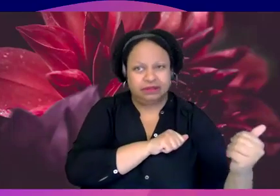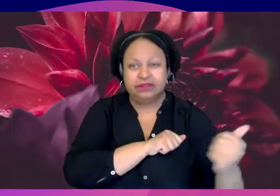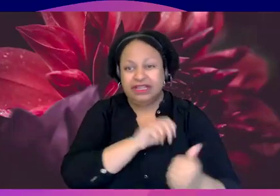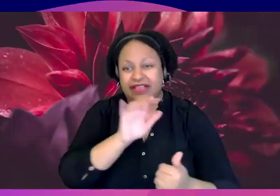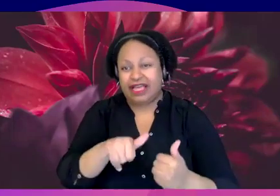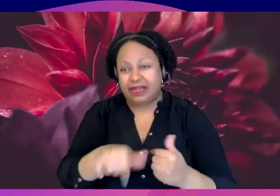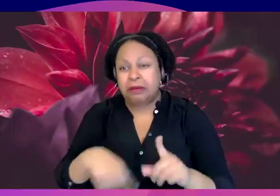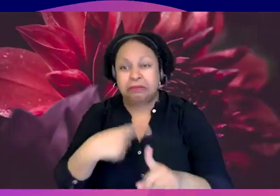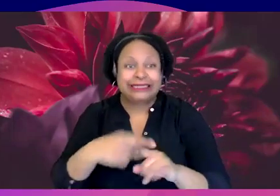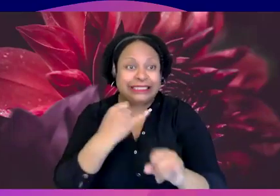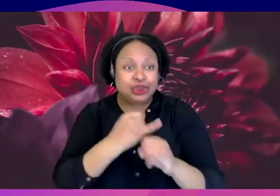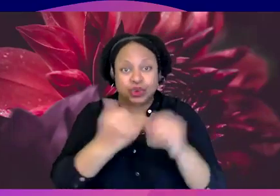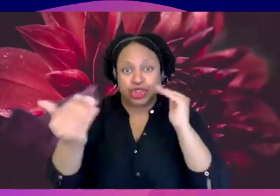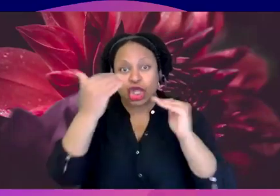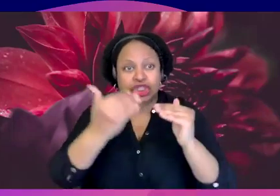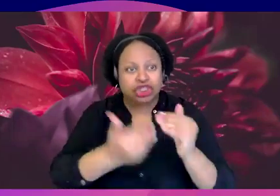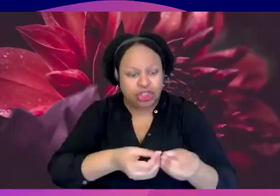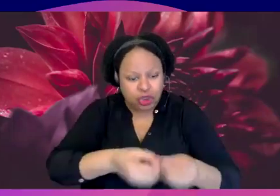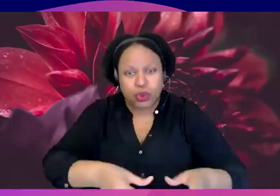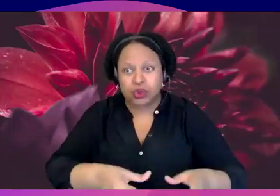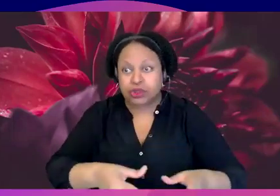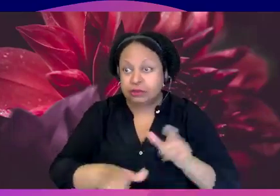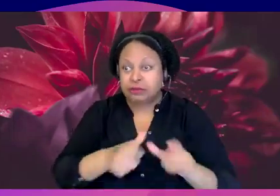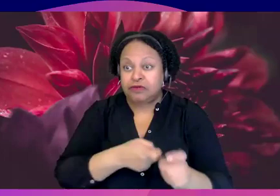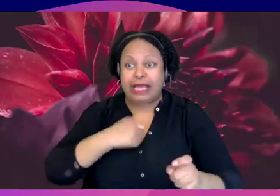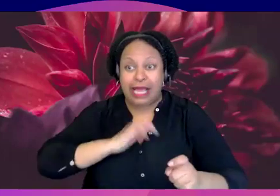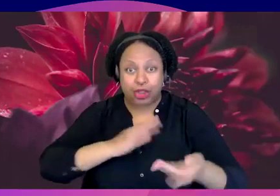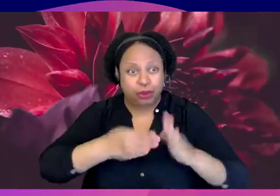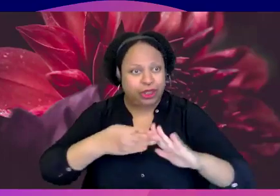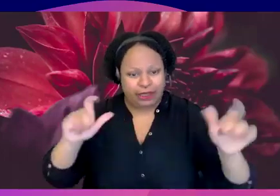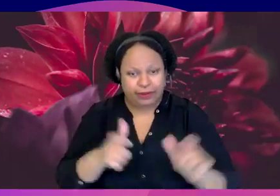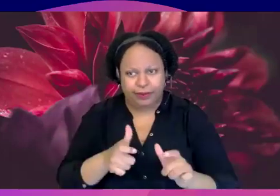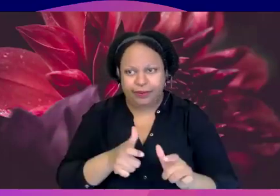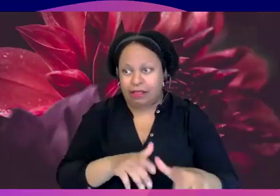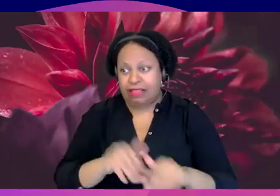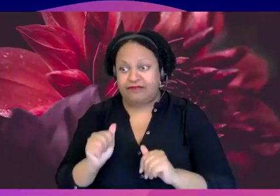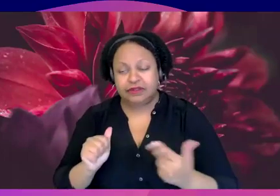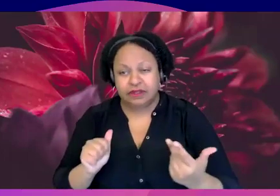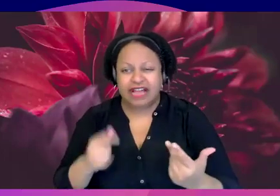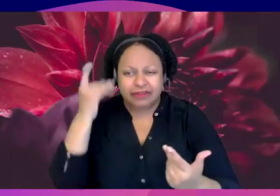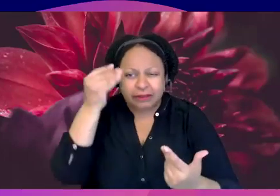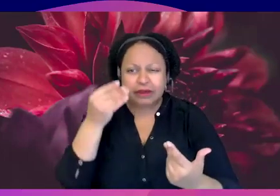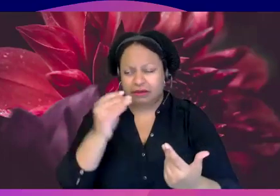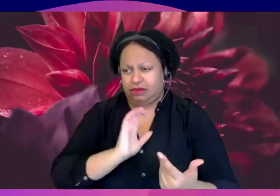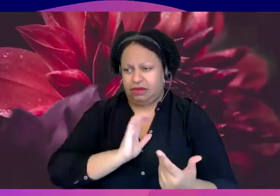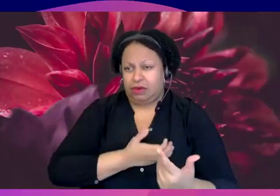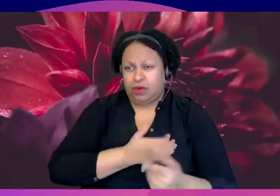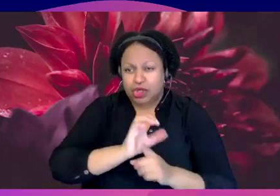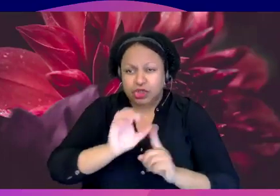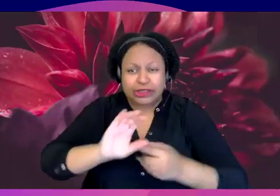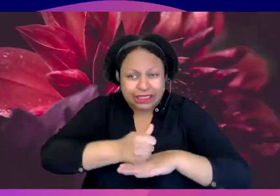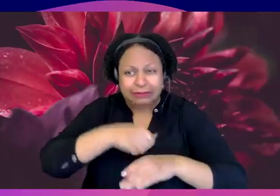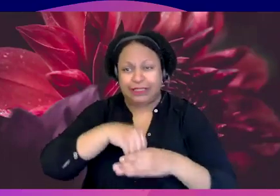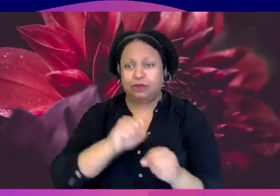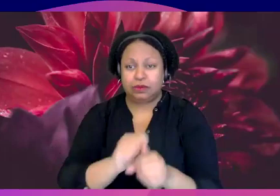that institutional knowledge and we're losing someone from our community, right? So I think we have to think about what culture are we also trying to